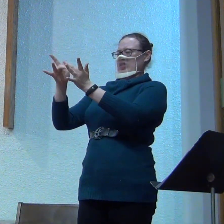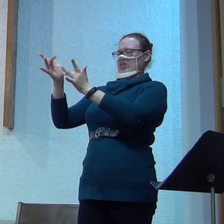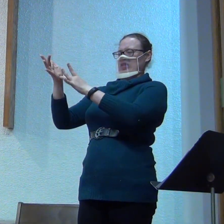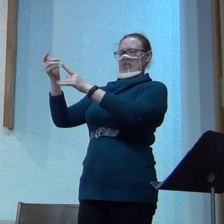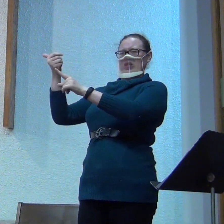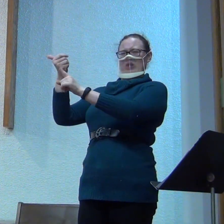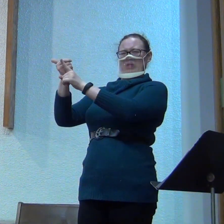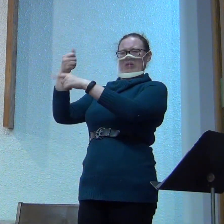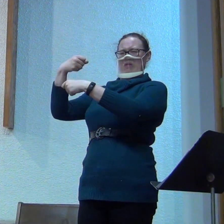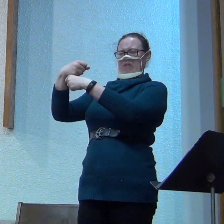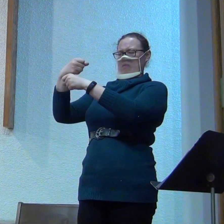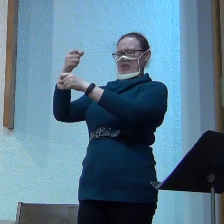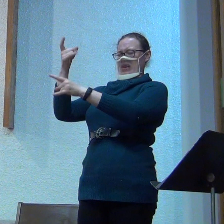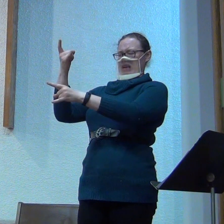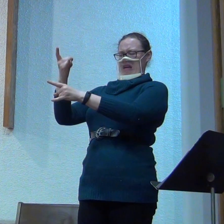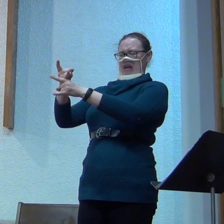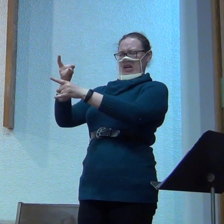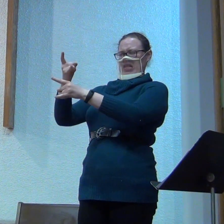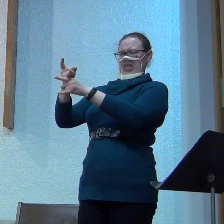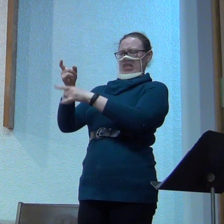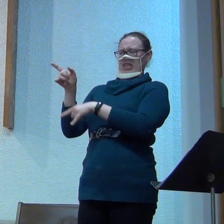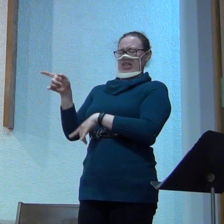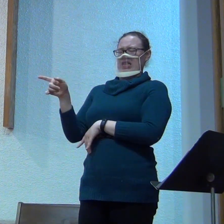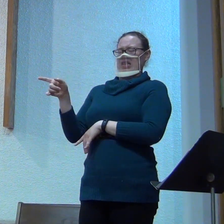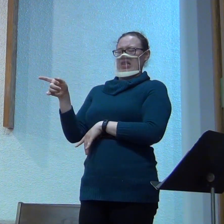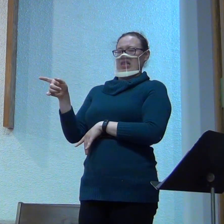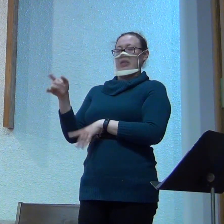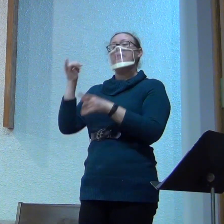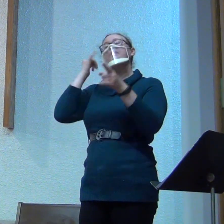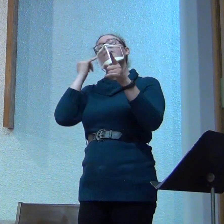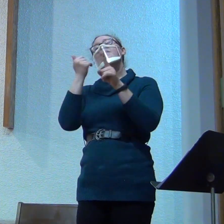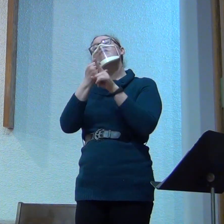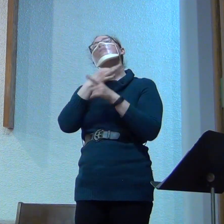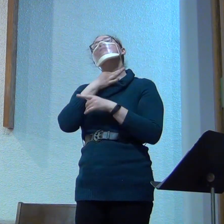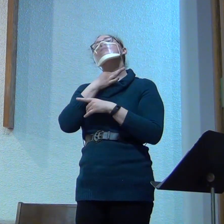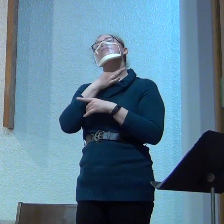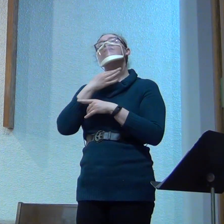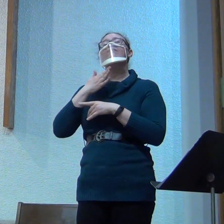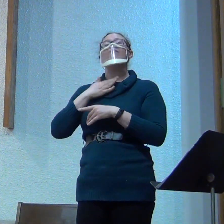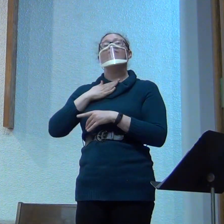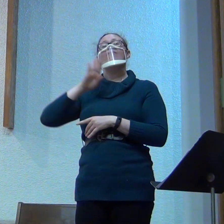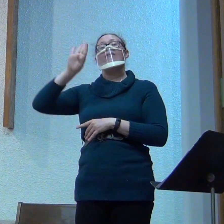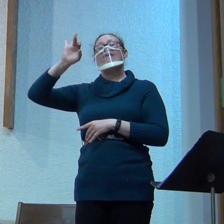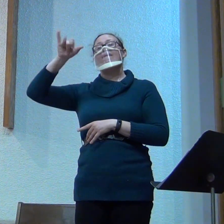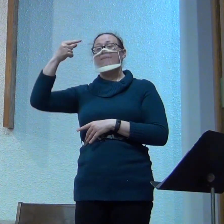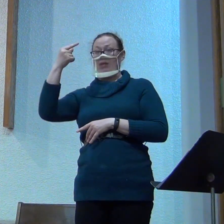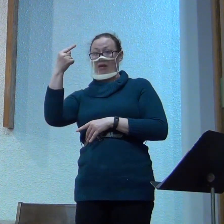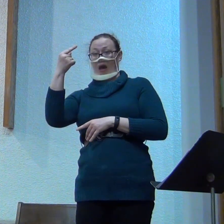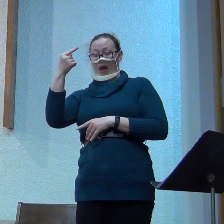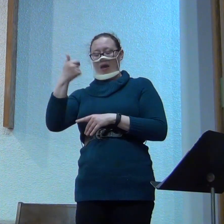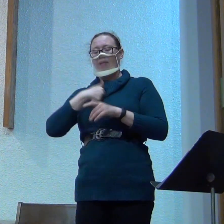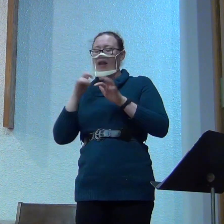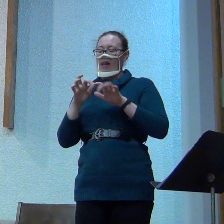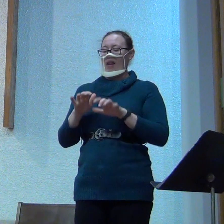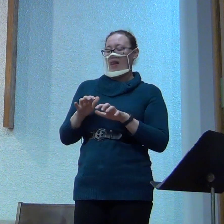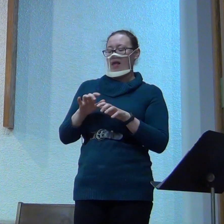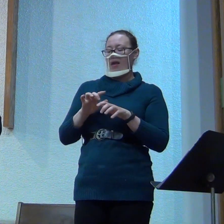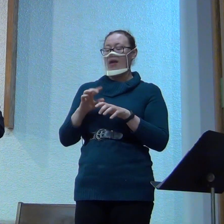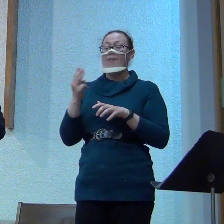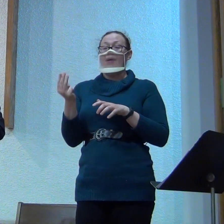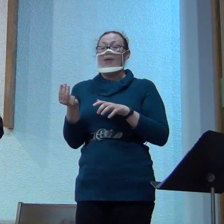alcoholic beverage? Well, you'll have to read the blog on Monday to find out the answer to